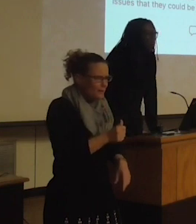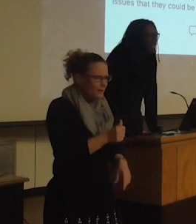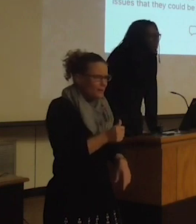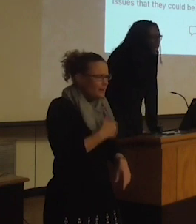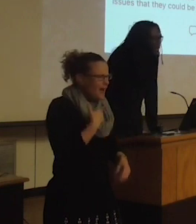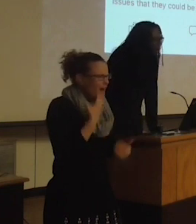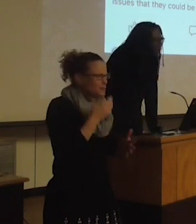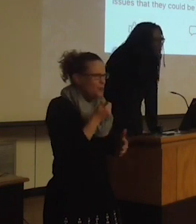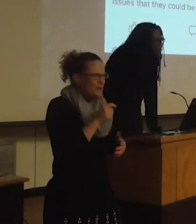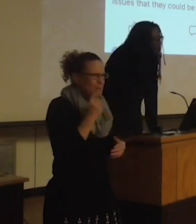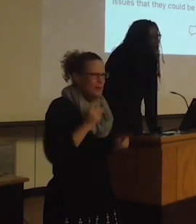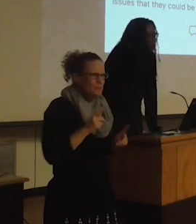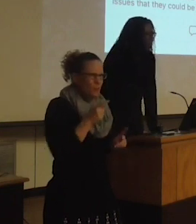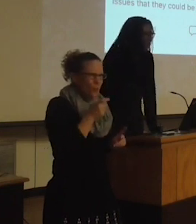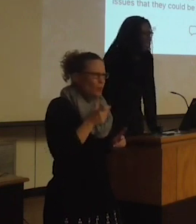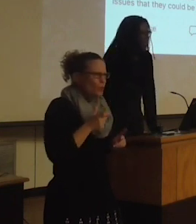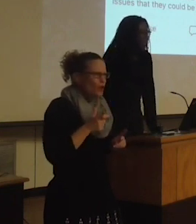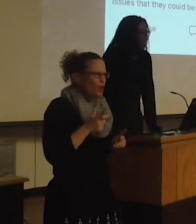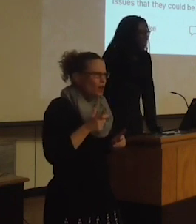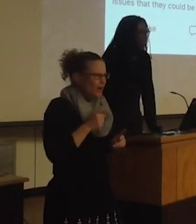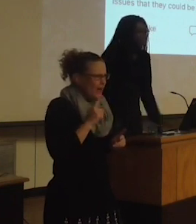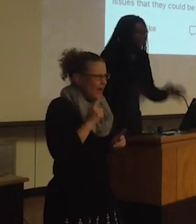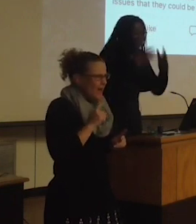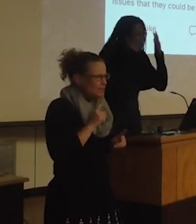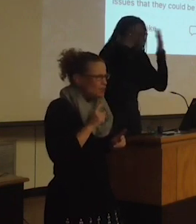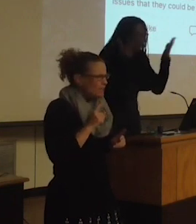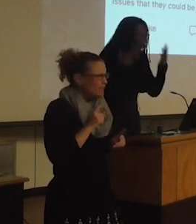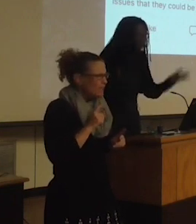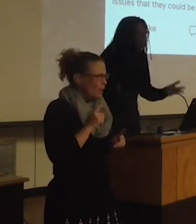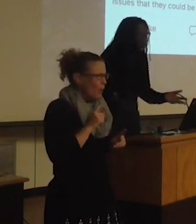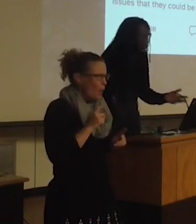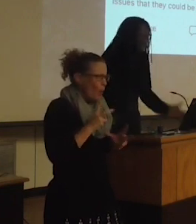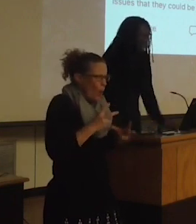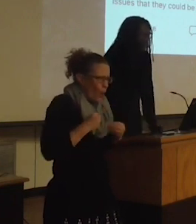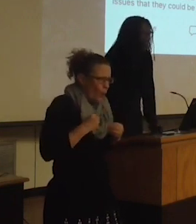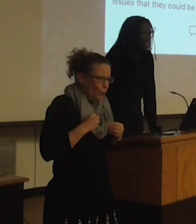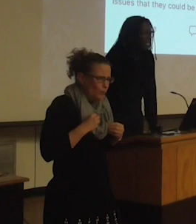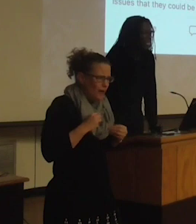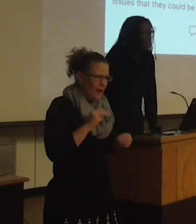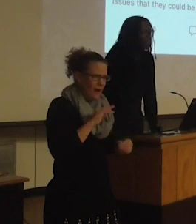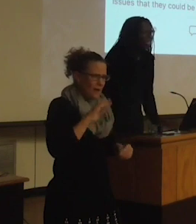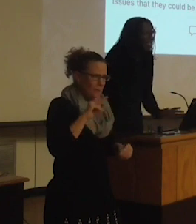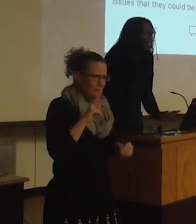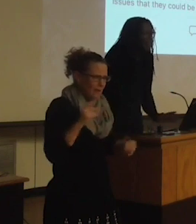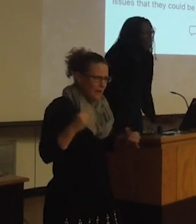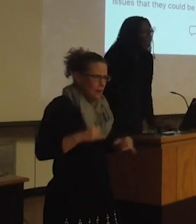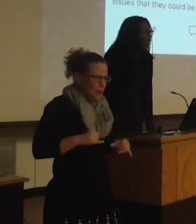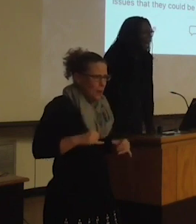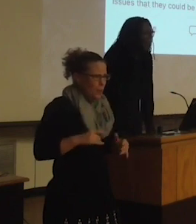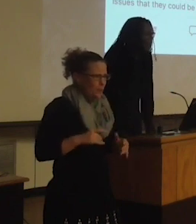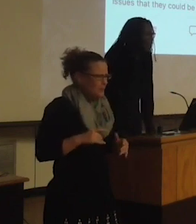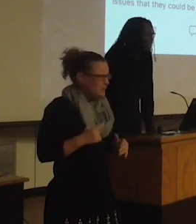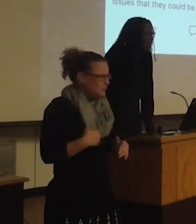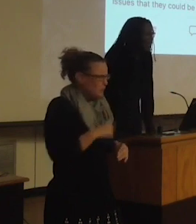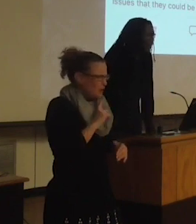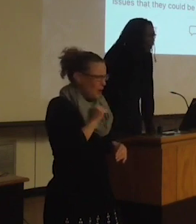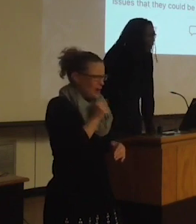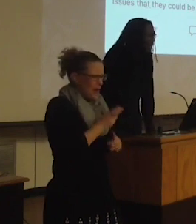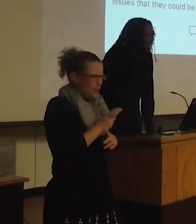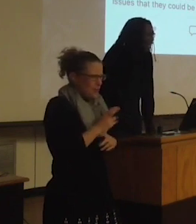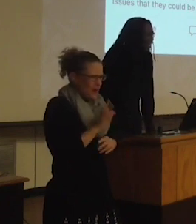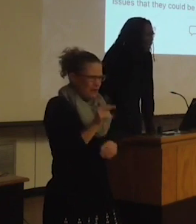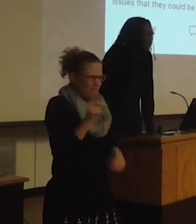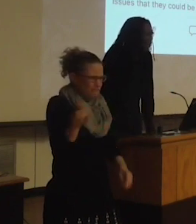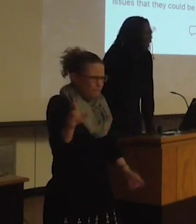don't even know any black people who earn mink coats, or excuse me, who own mink coats. Like, we just simply are not wearing